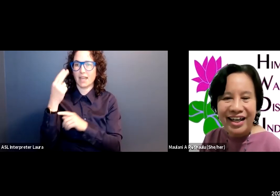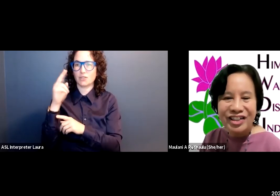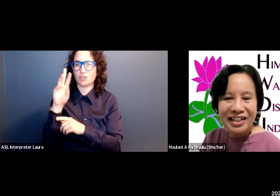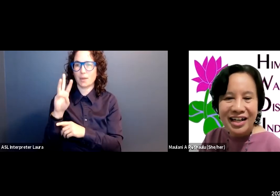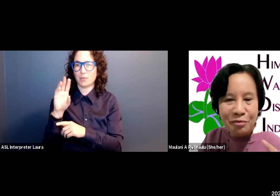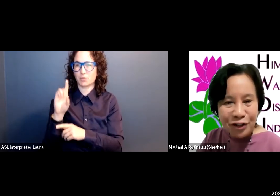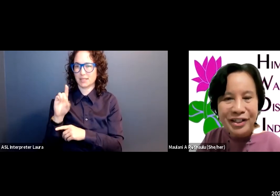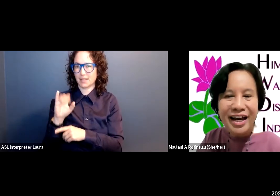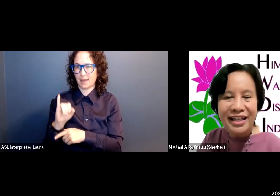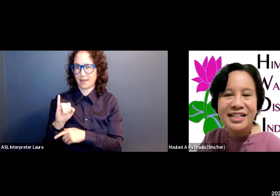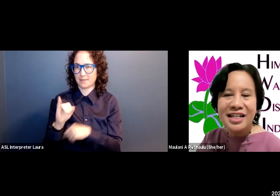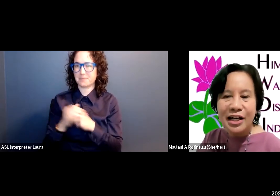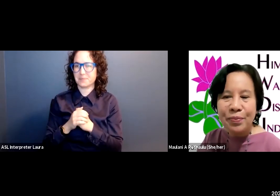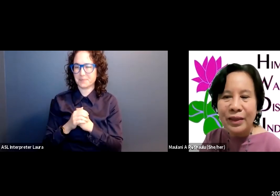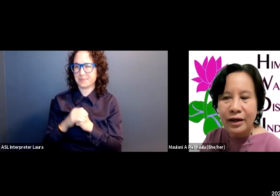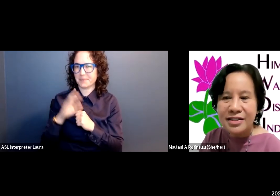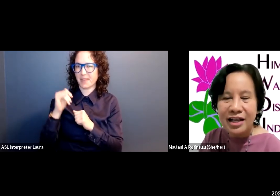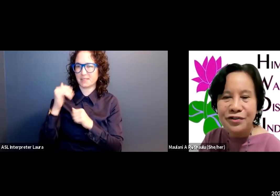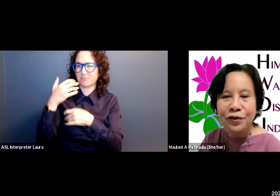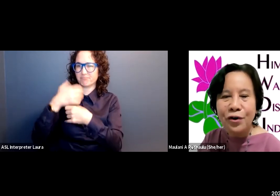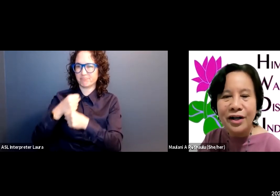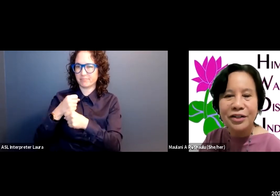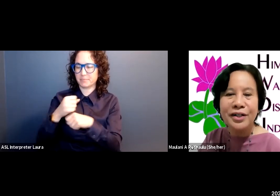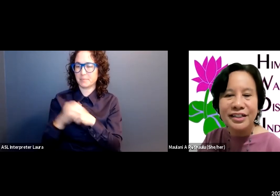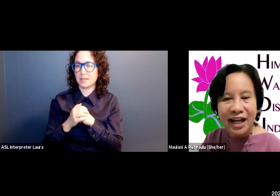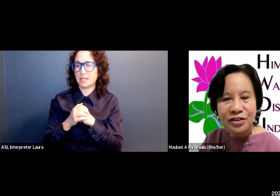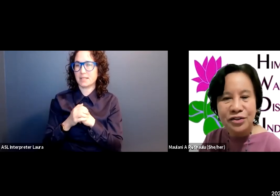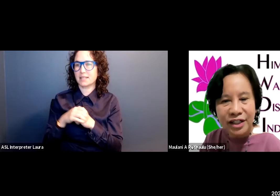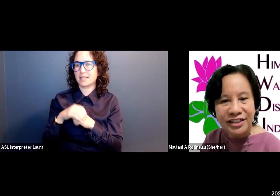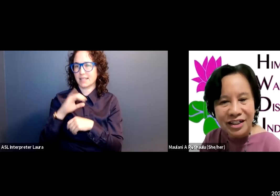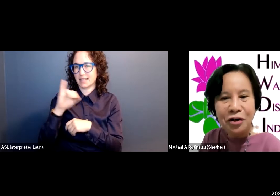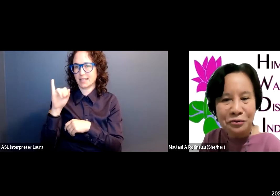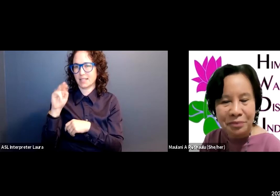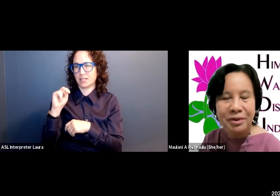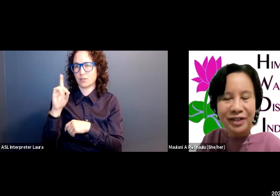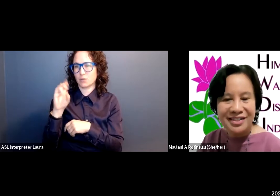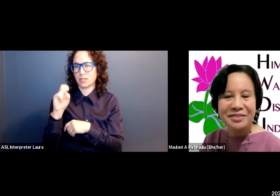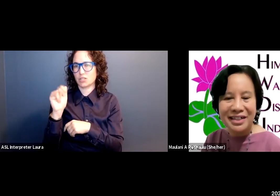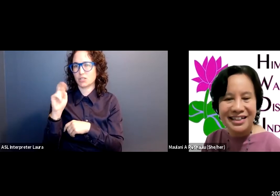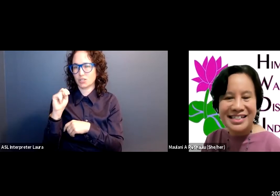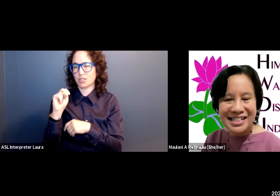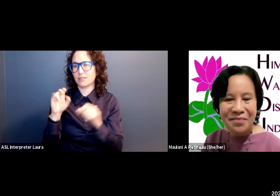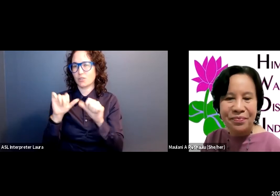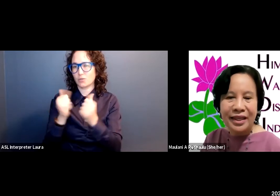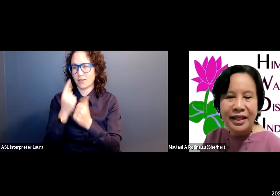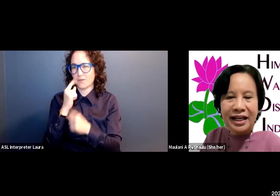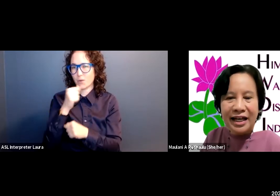HWDI. HWDI is stands for Indonesian Association of Women with